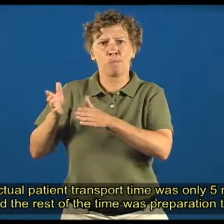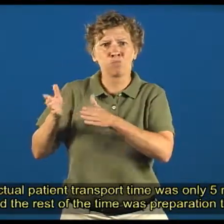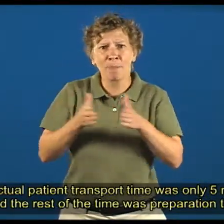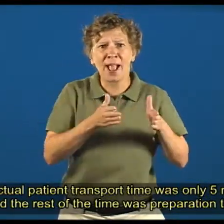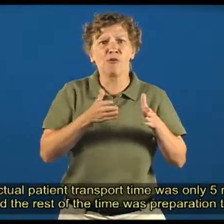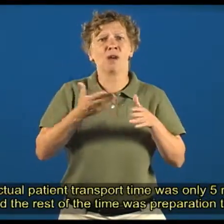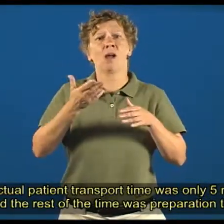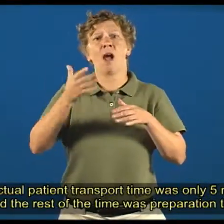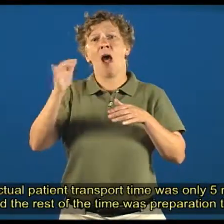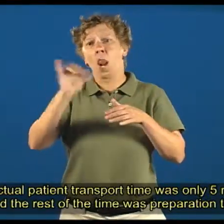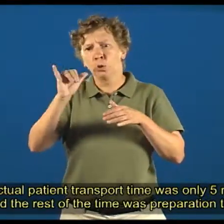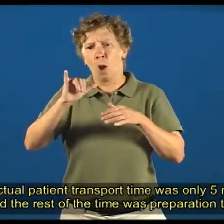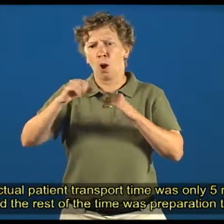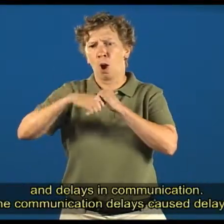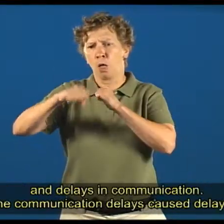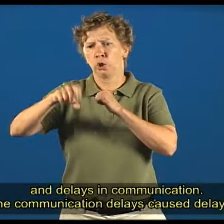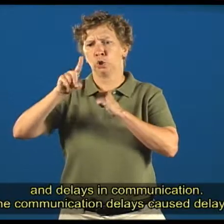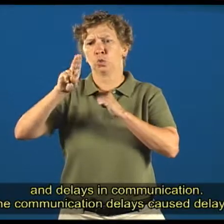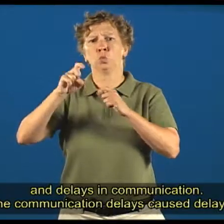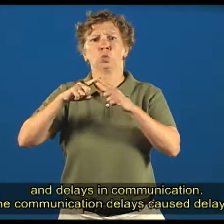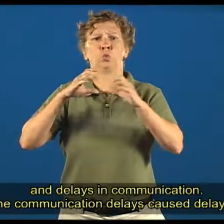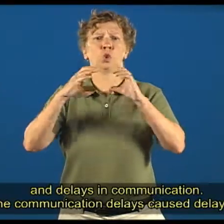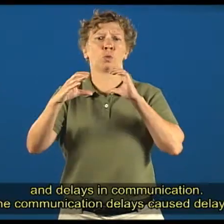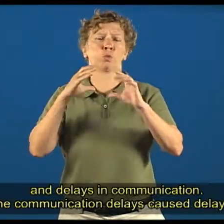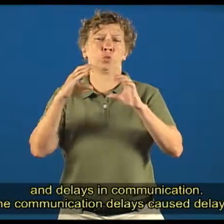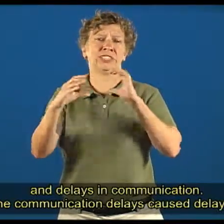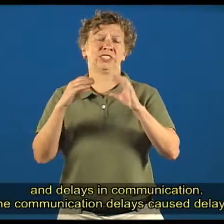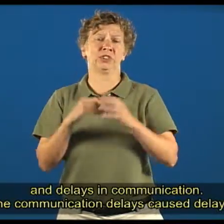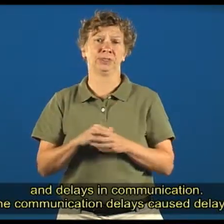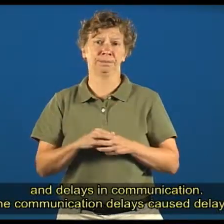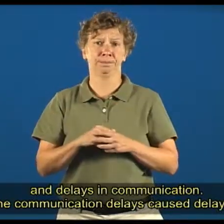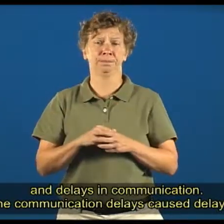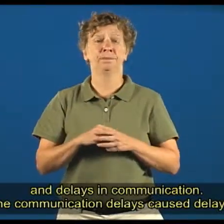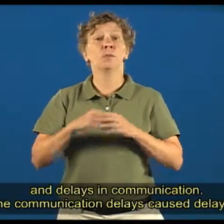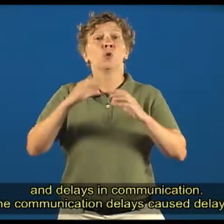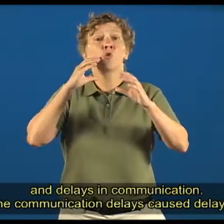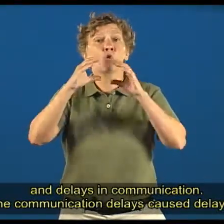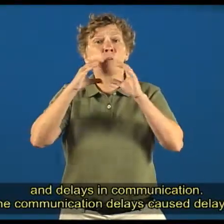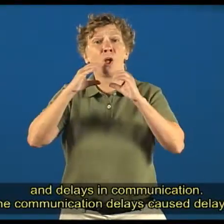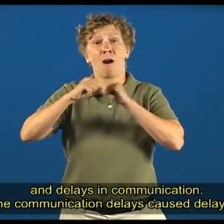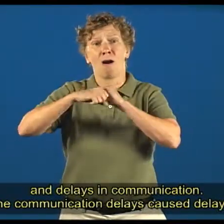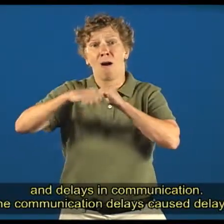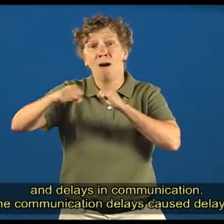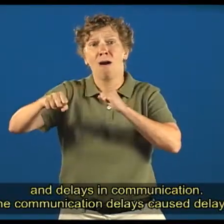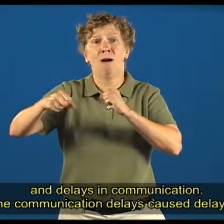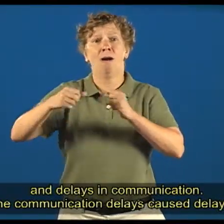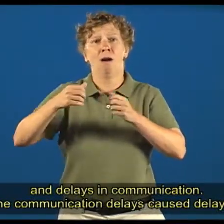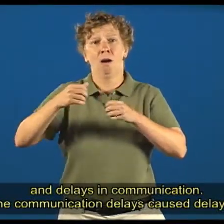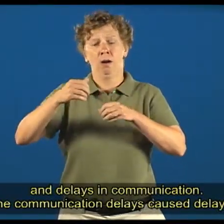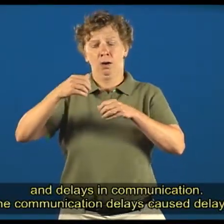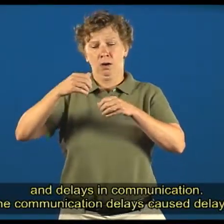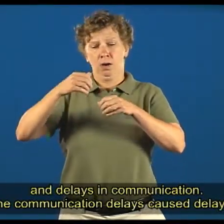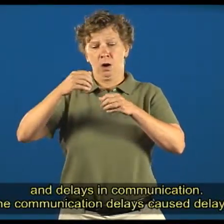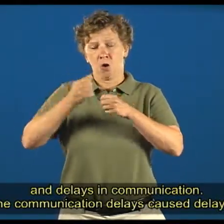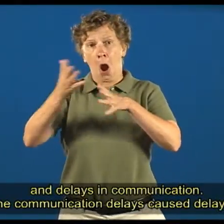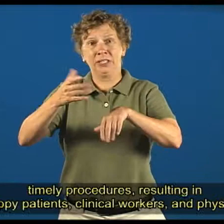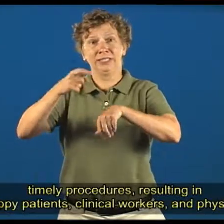was preparation time and delays in communication. The communication delays caused delays in